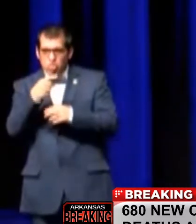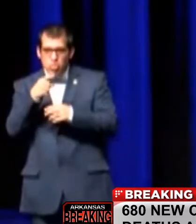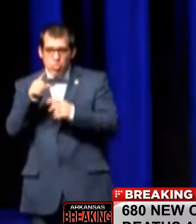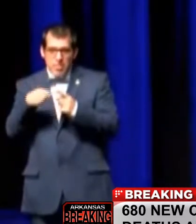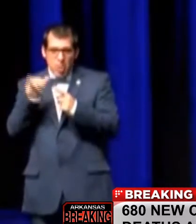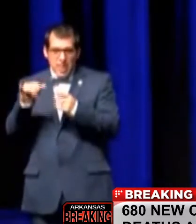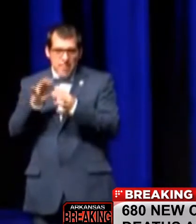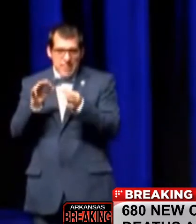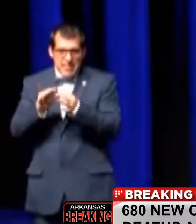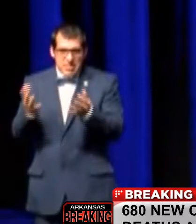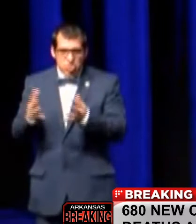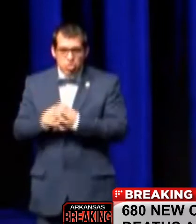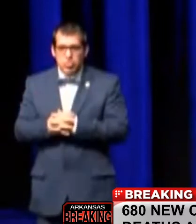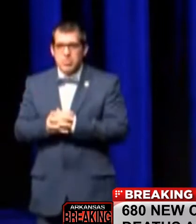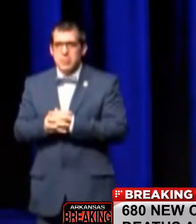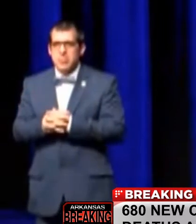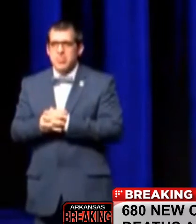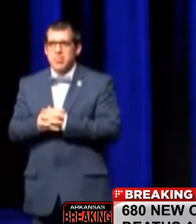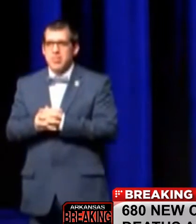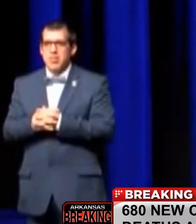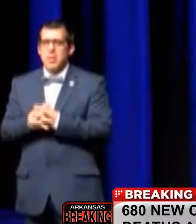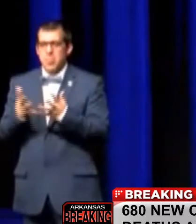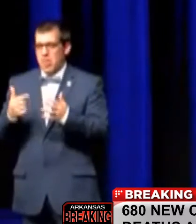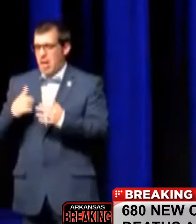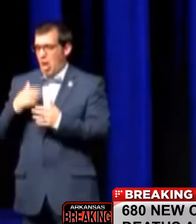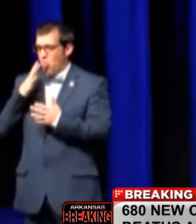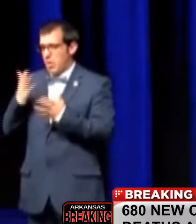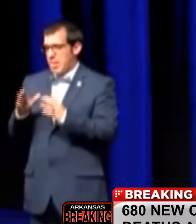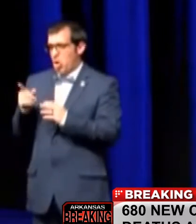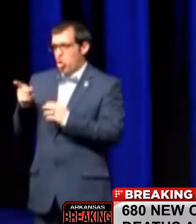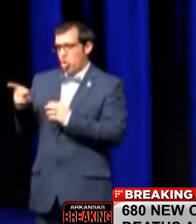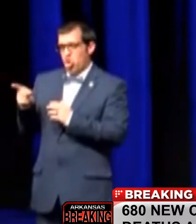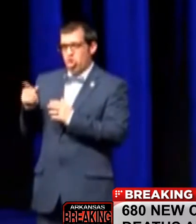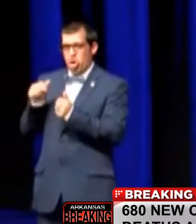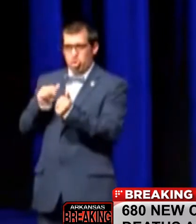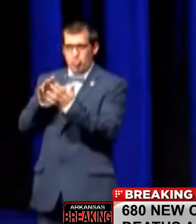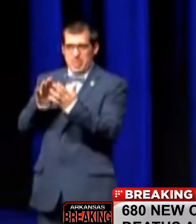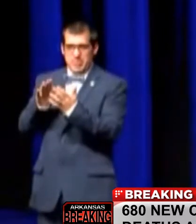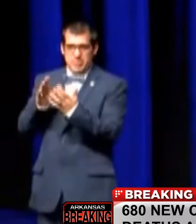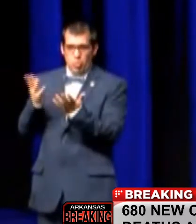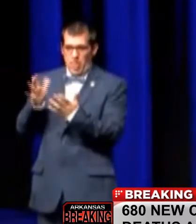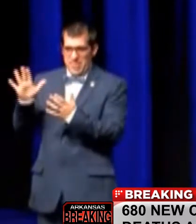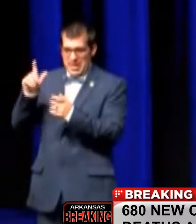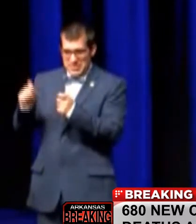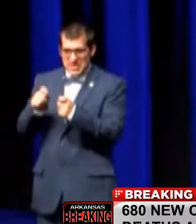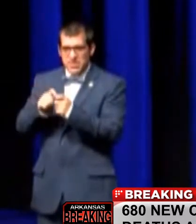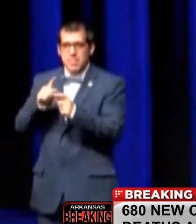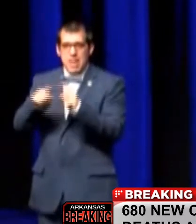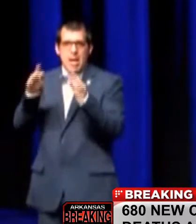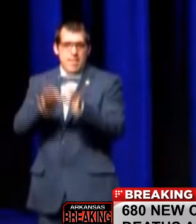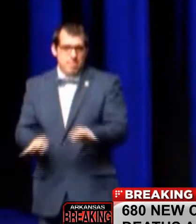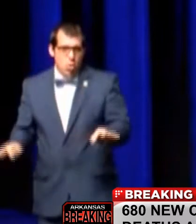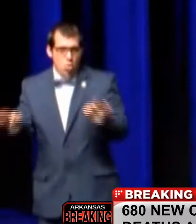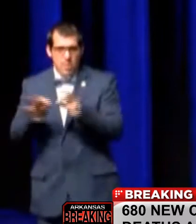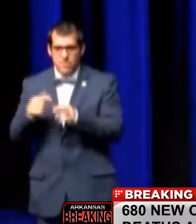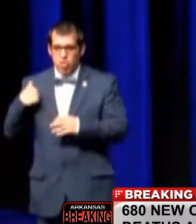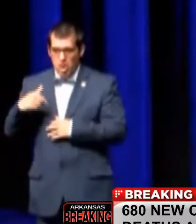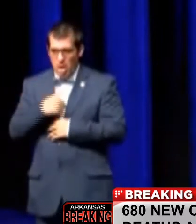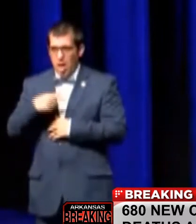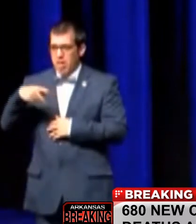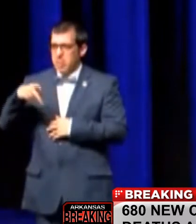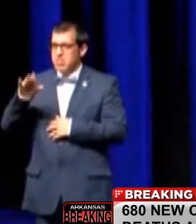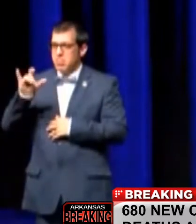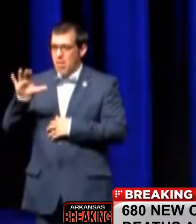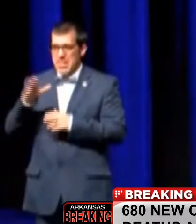message? I'll let her address the specifics of that, but it is important for us as public